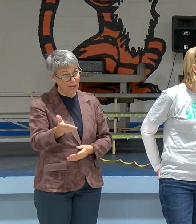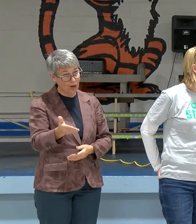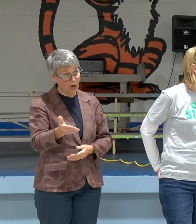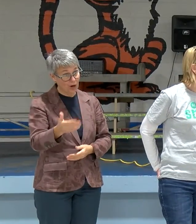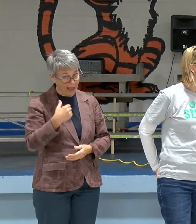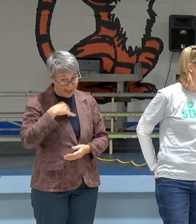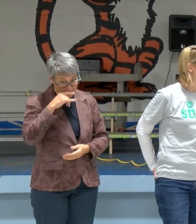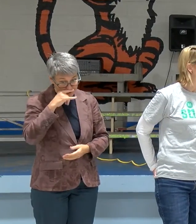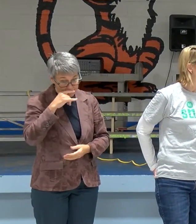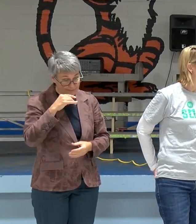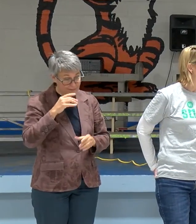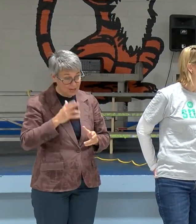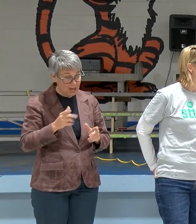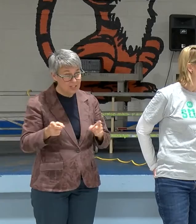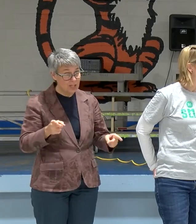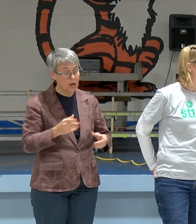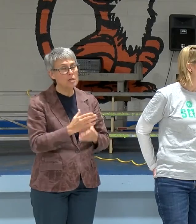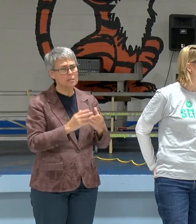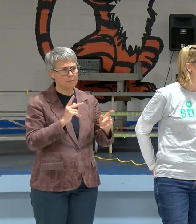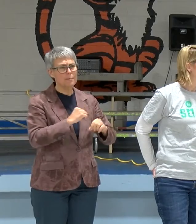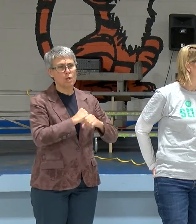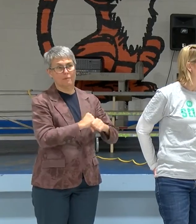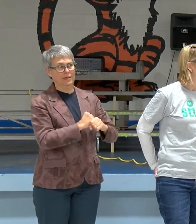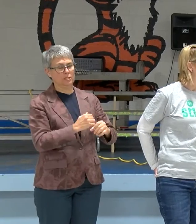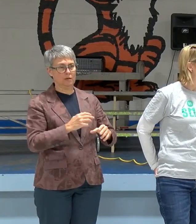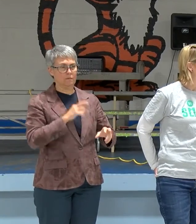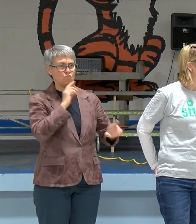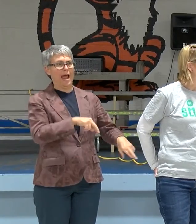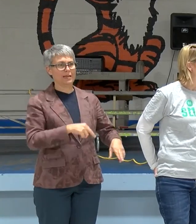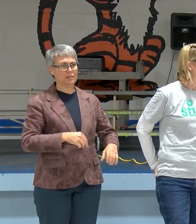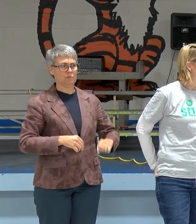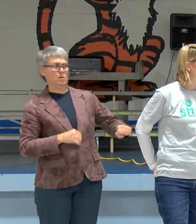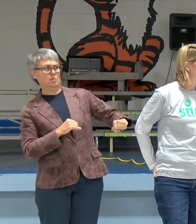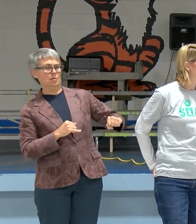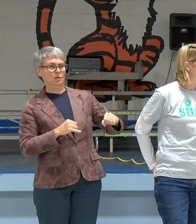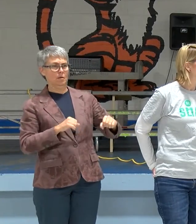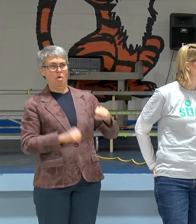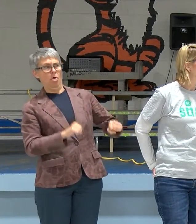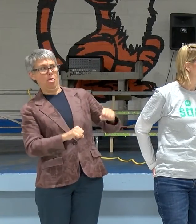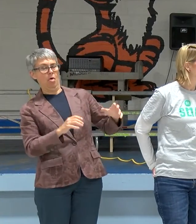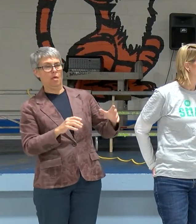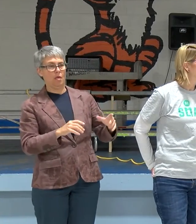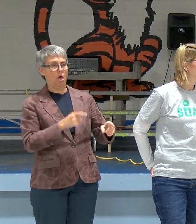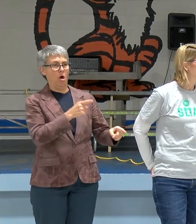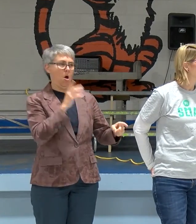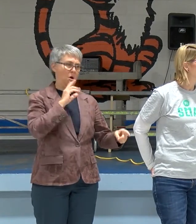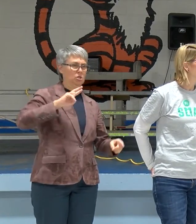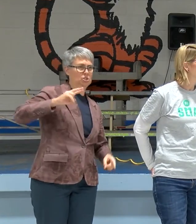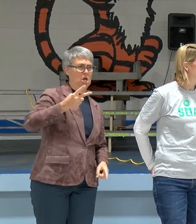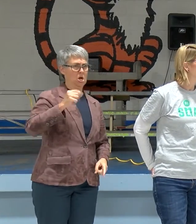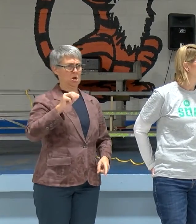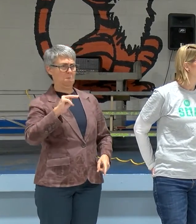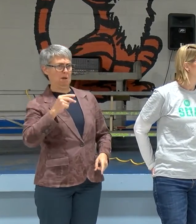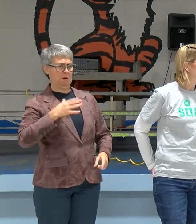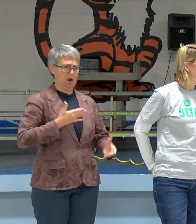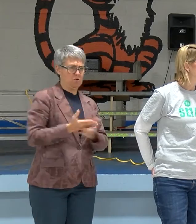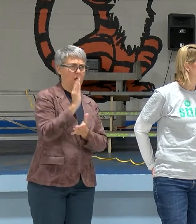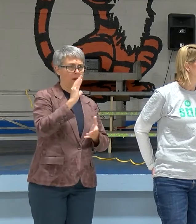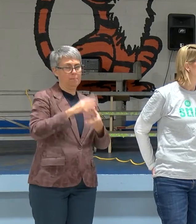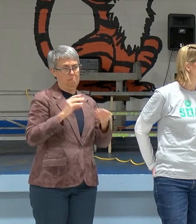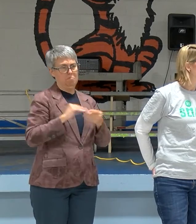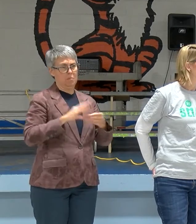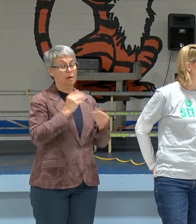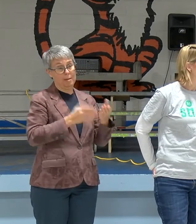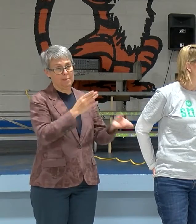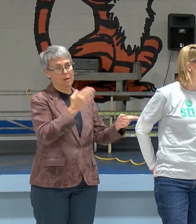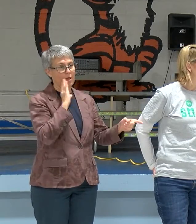right. There are people that are defensive about that. And they might move into a Second Amendment talk or whatever. But I